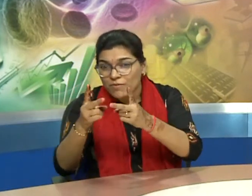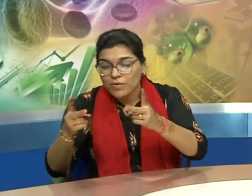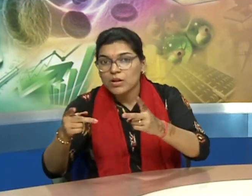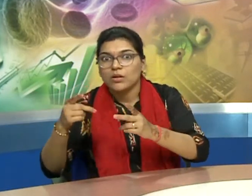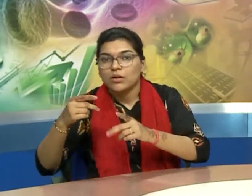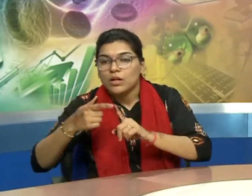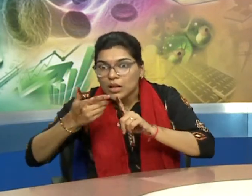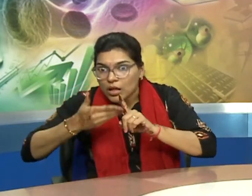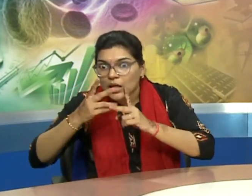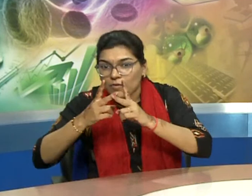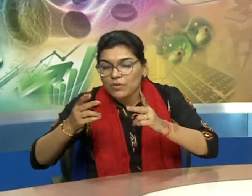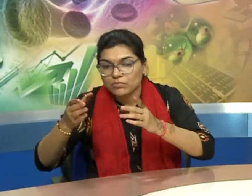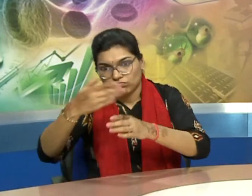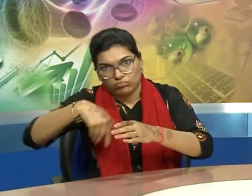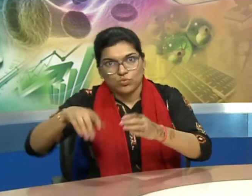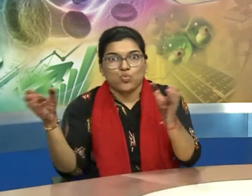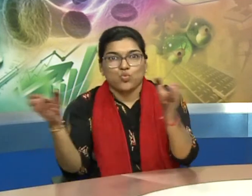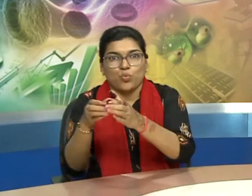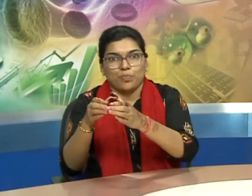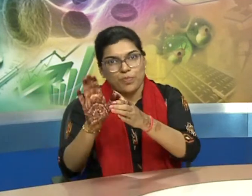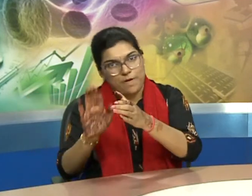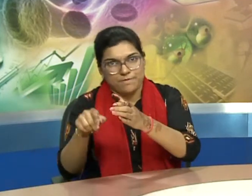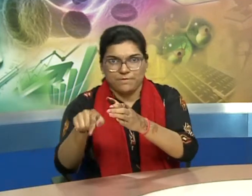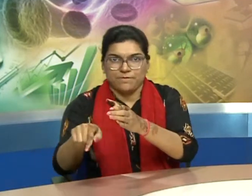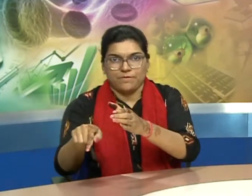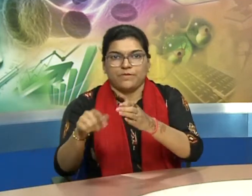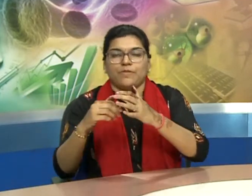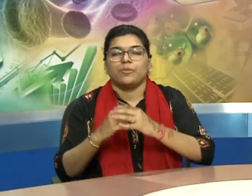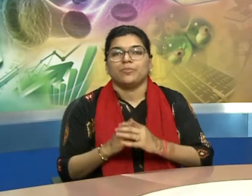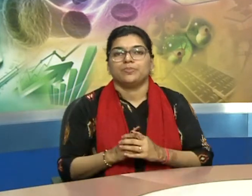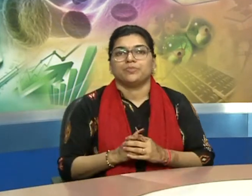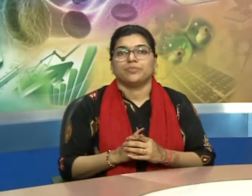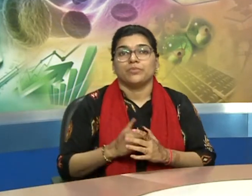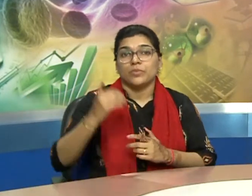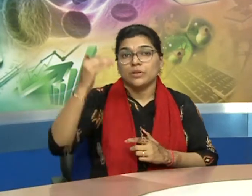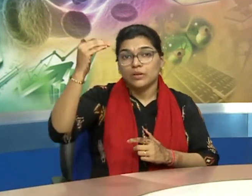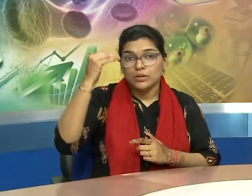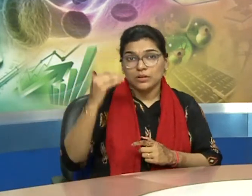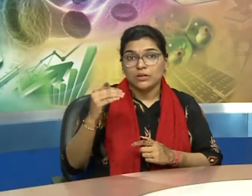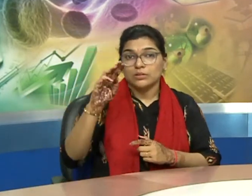And the special library deals with special user groups.